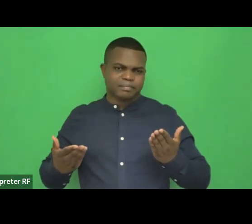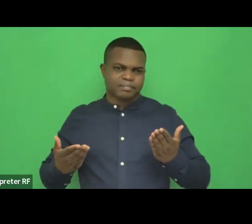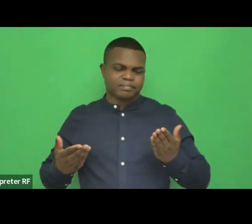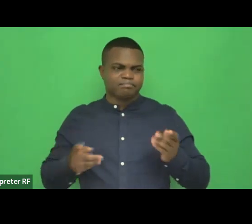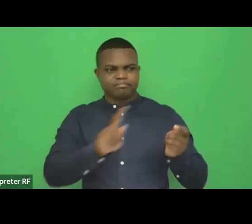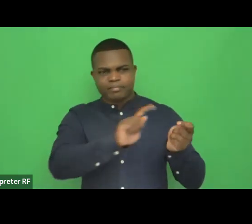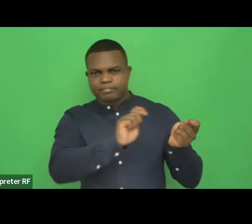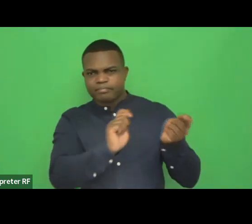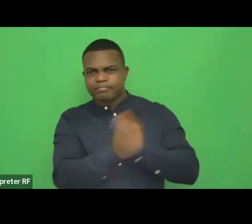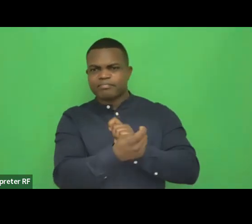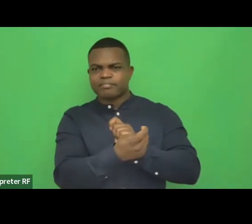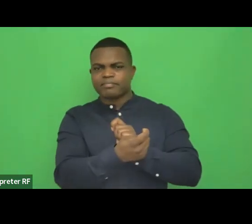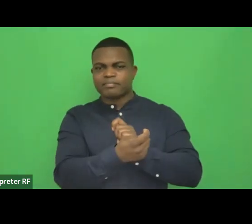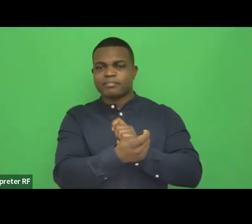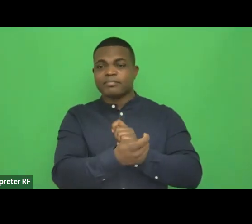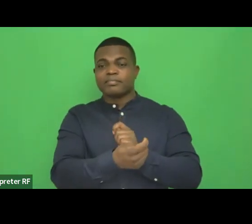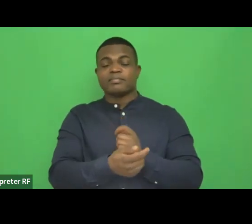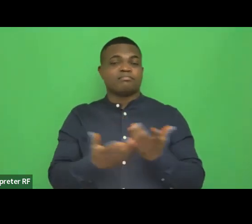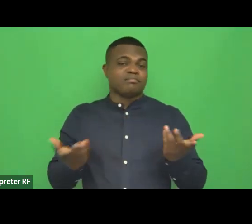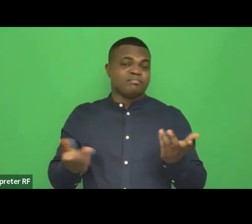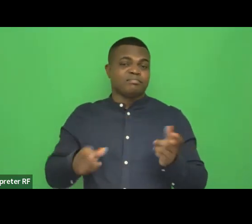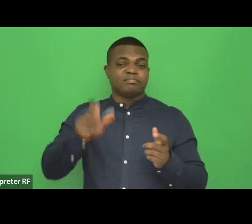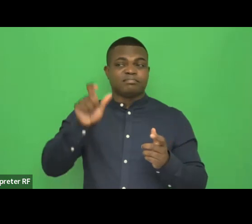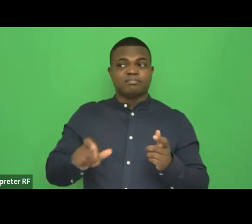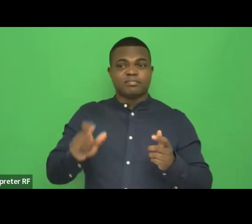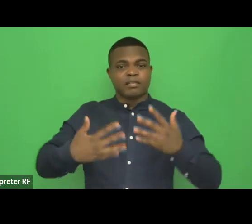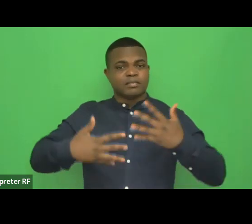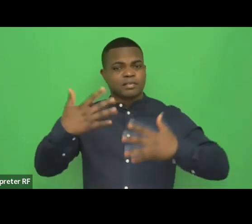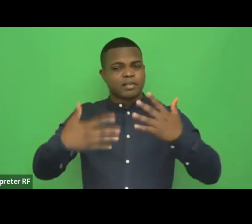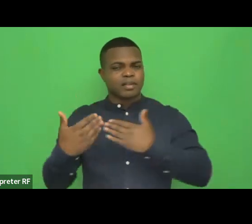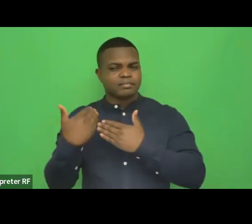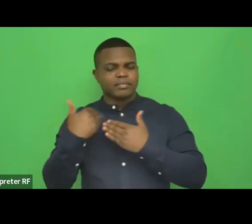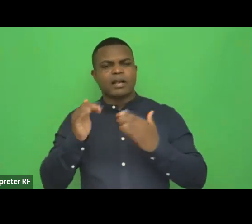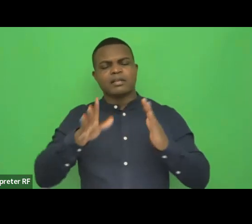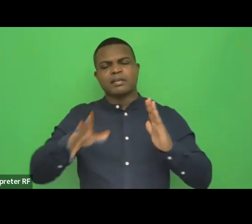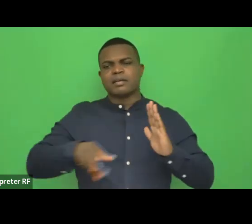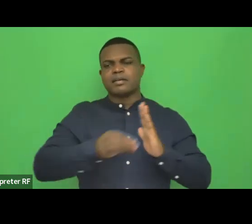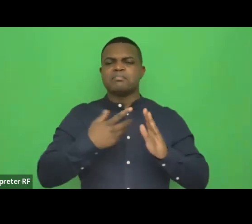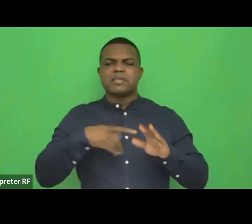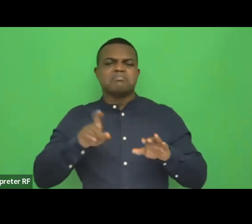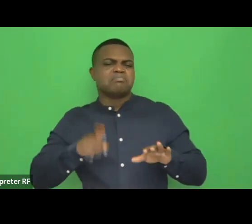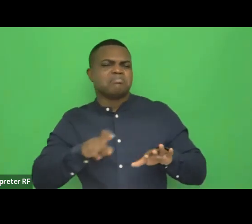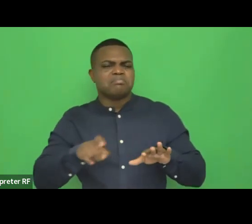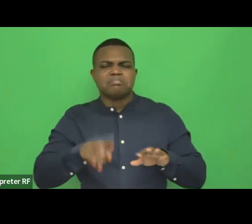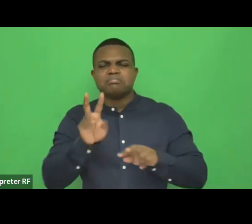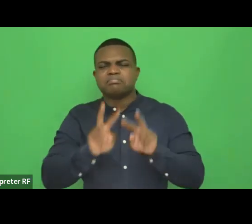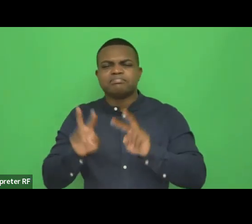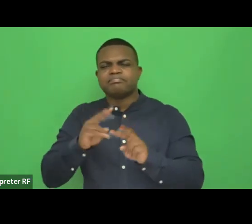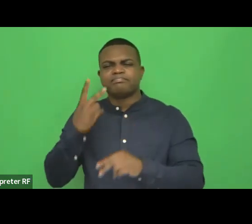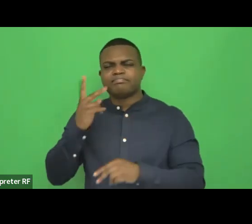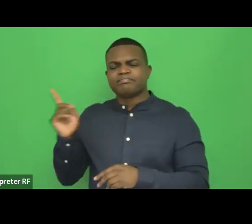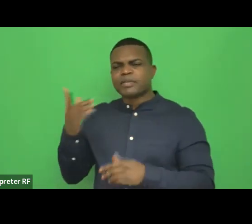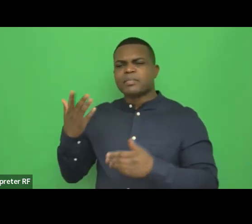image, and you can even generate your own cover image from within this tool. You've got various options